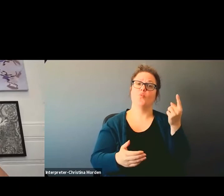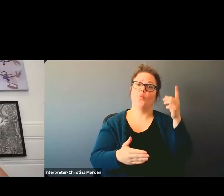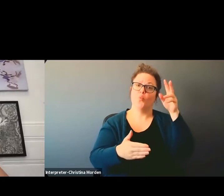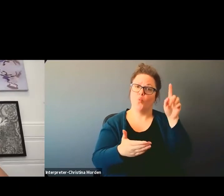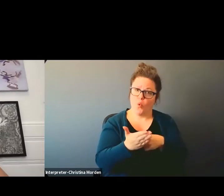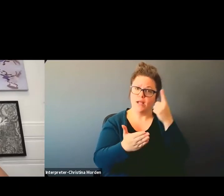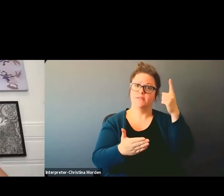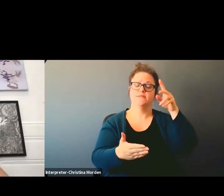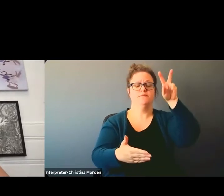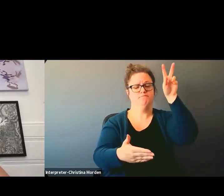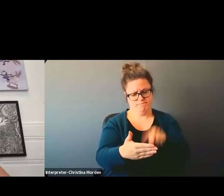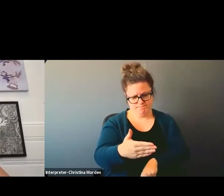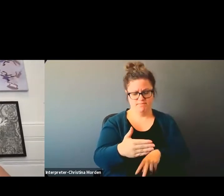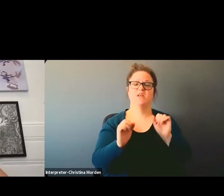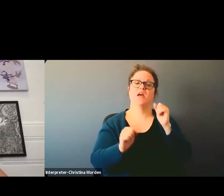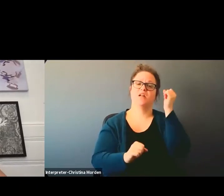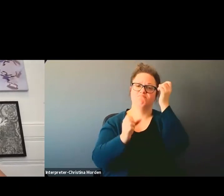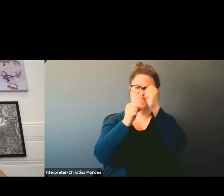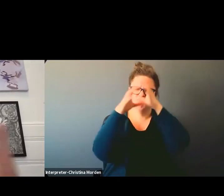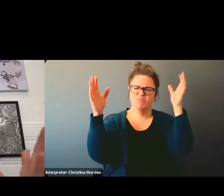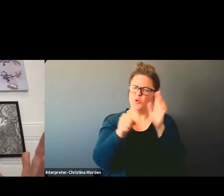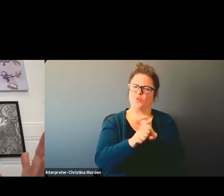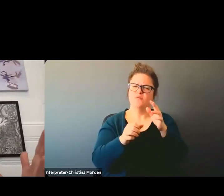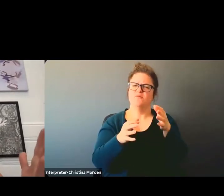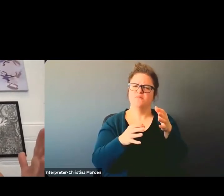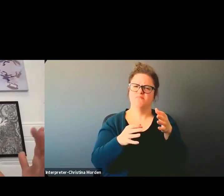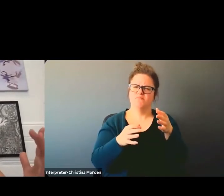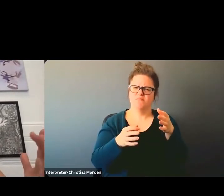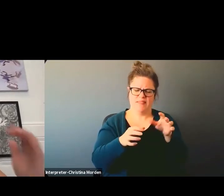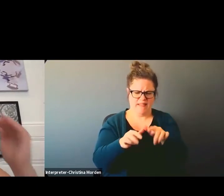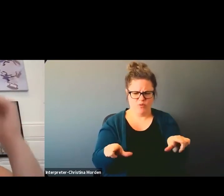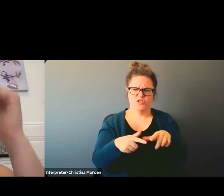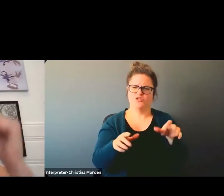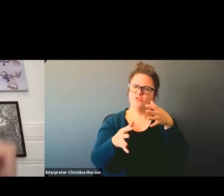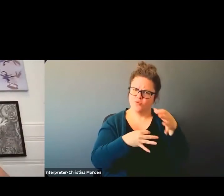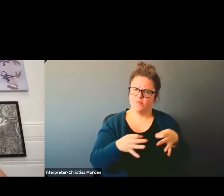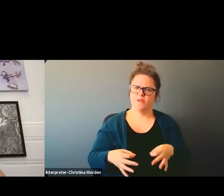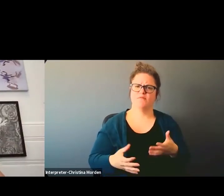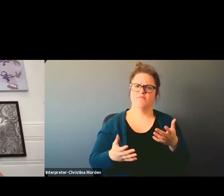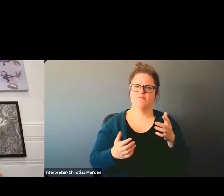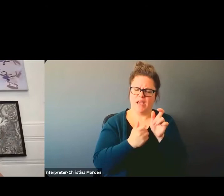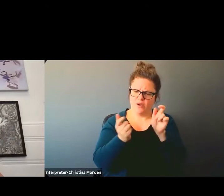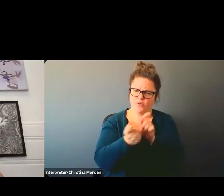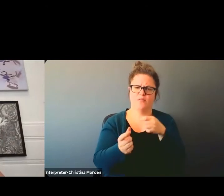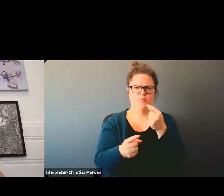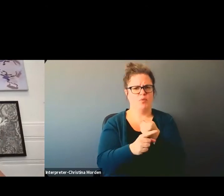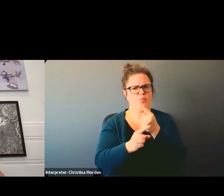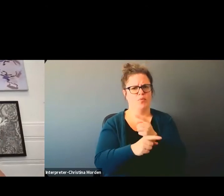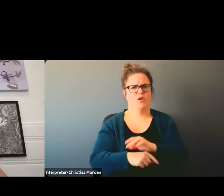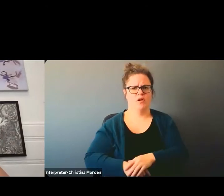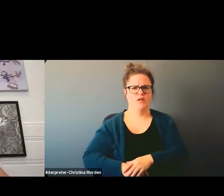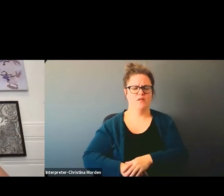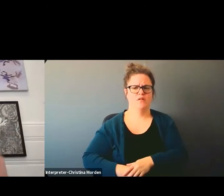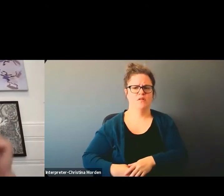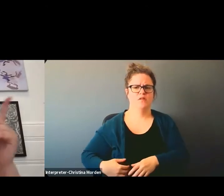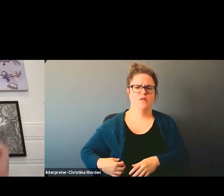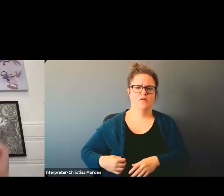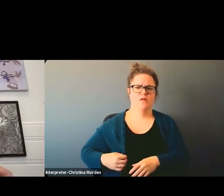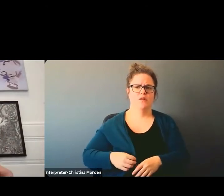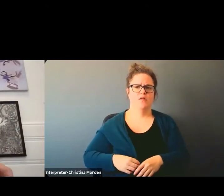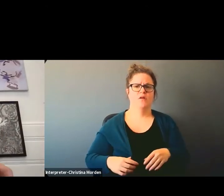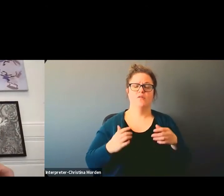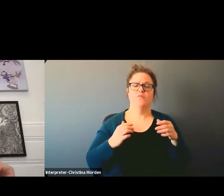Use language that is descriptive, accurate, appropriate. Locate images and text on the page, such as the